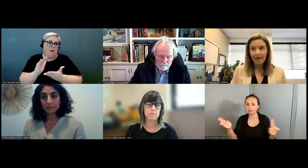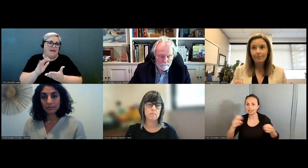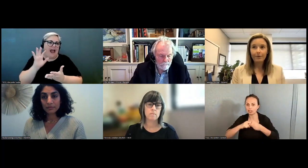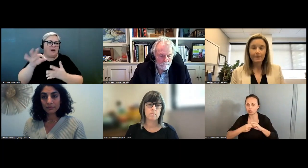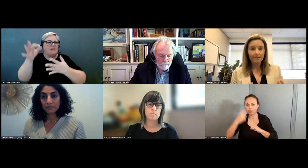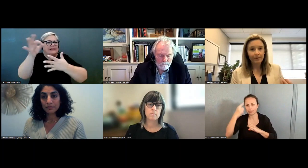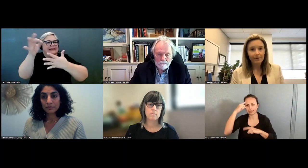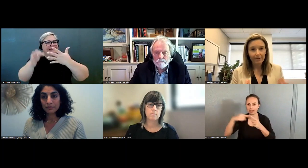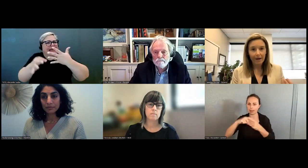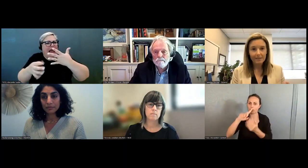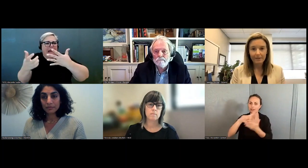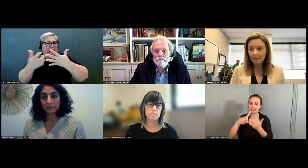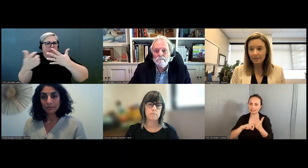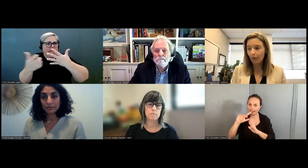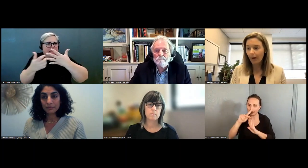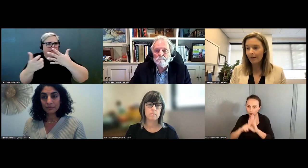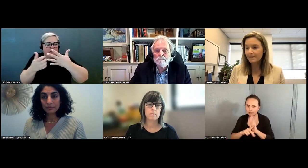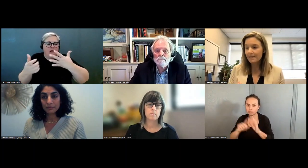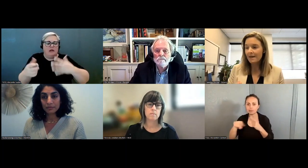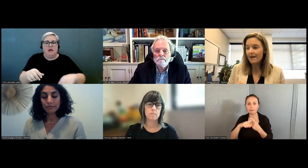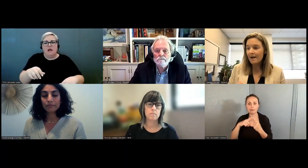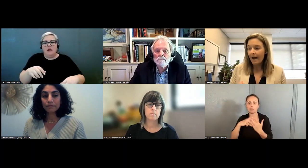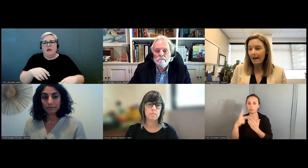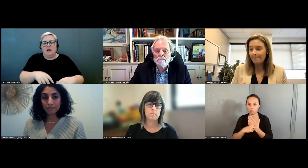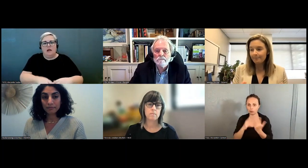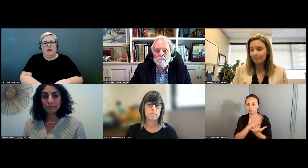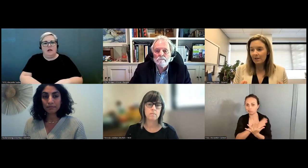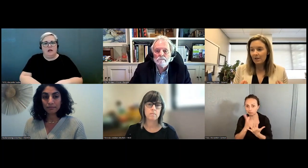of the design principles around some of these programs.